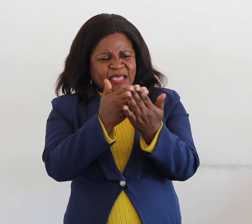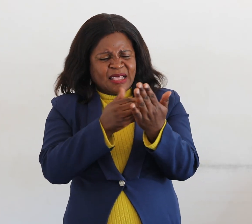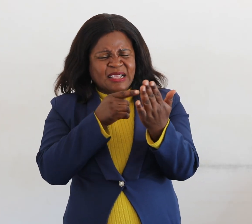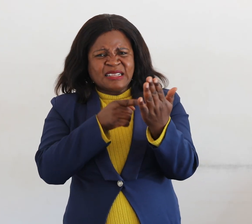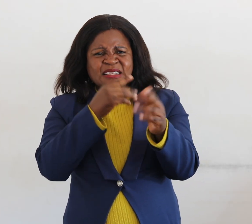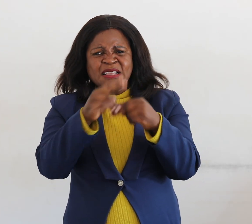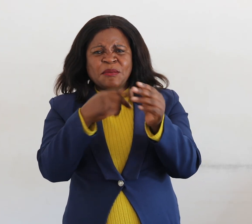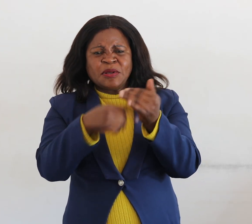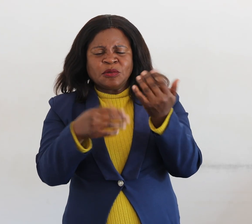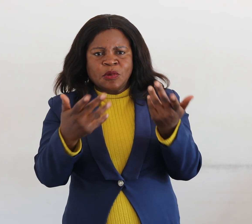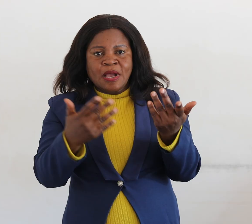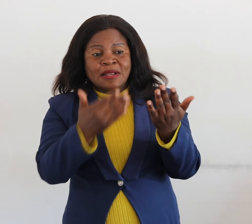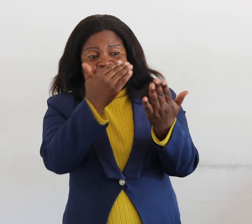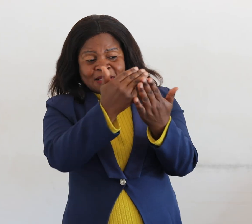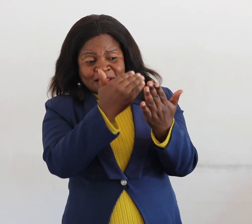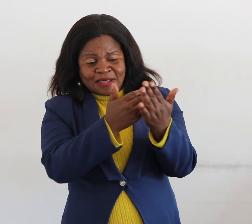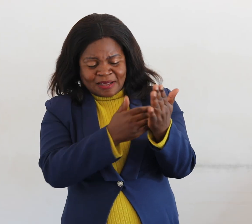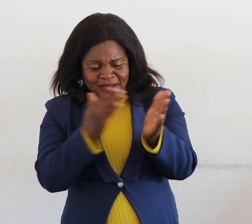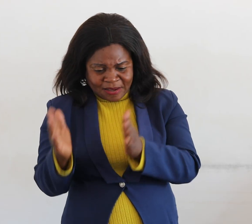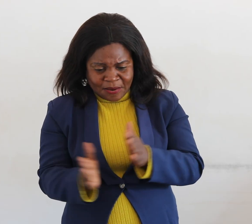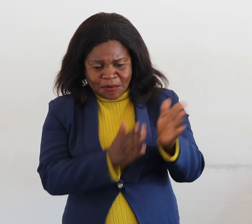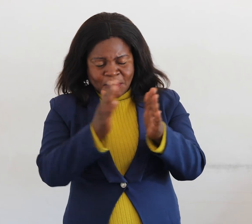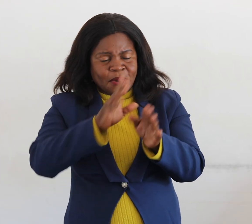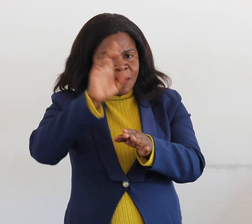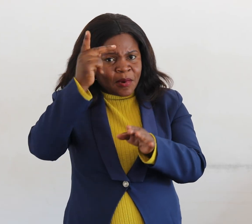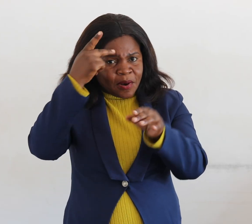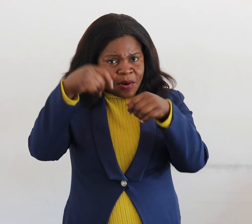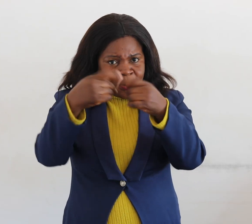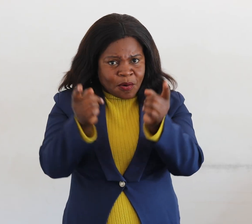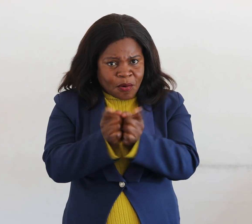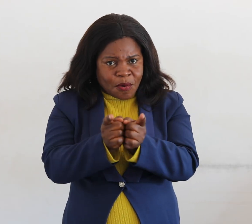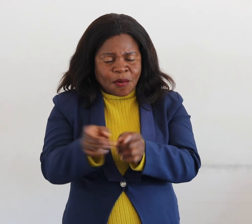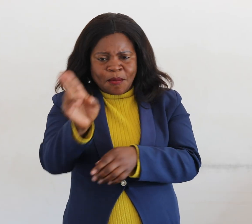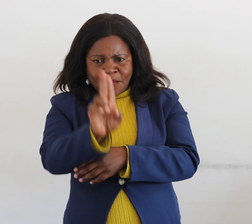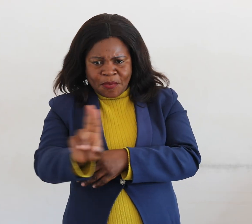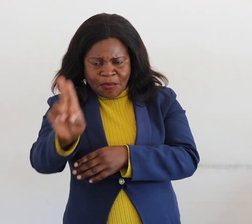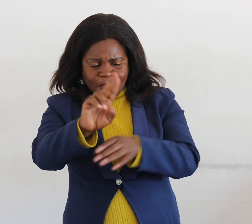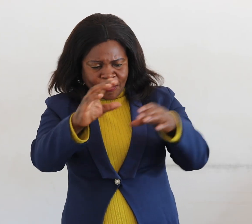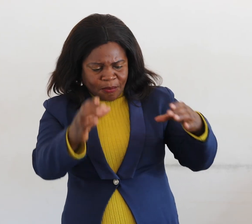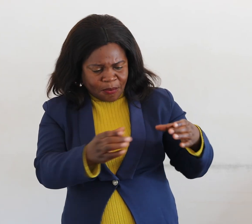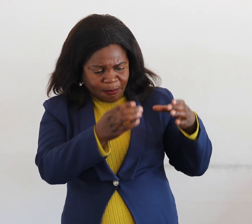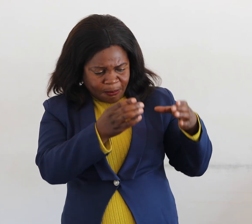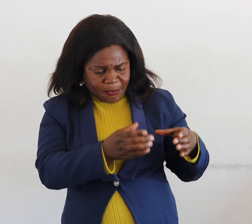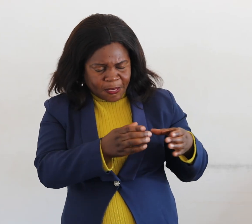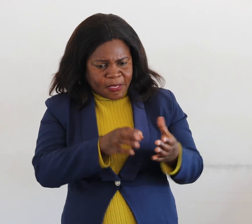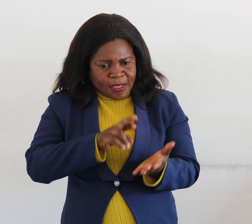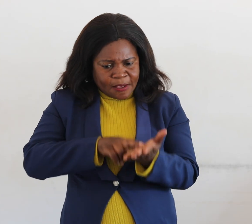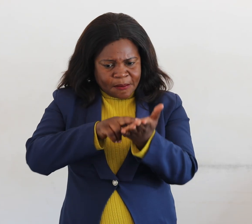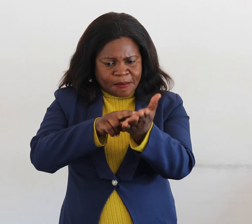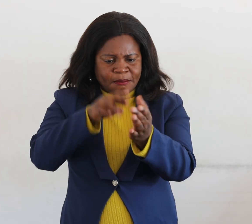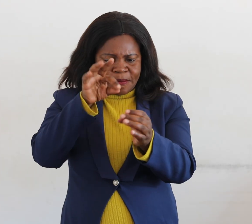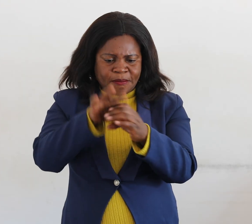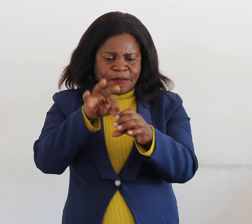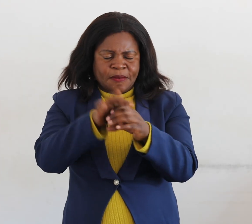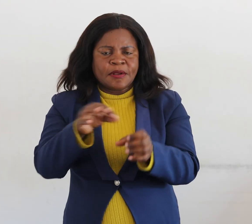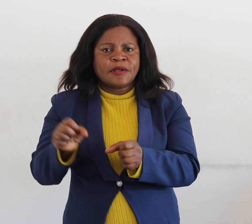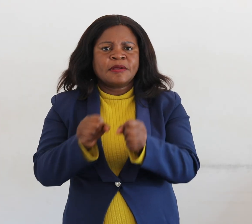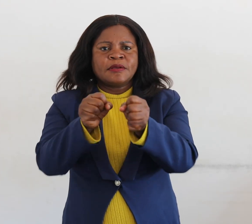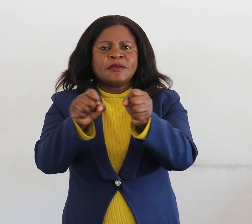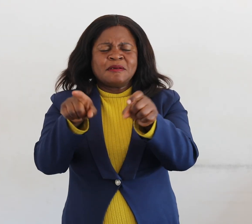by a political party for use in the proportional representation electoral system and submitted to